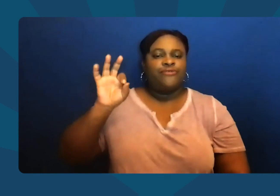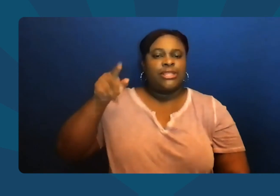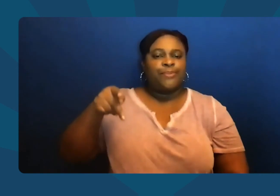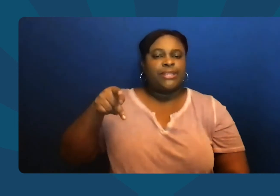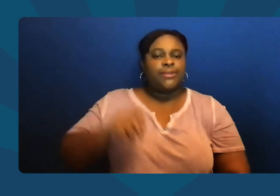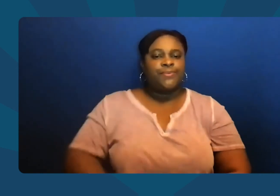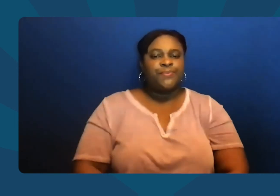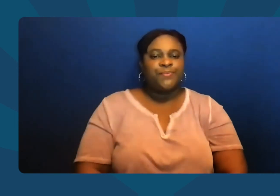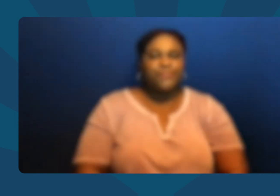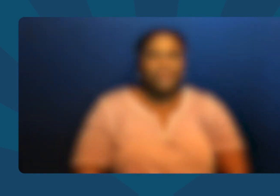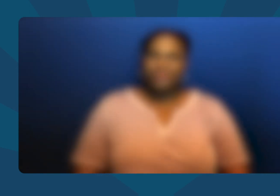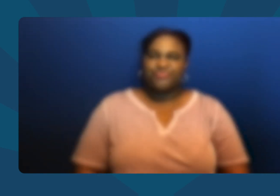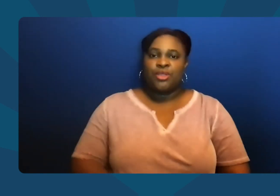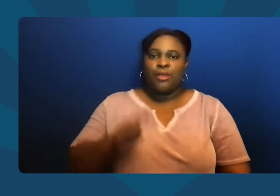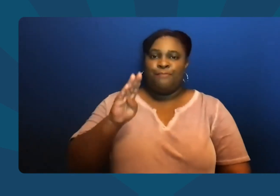FAAFP.